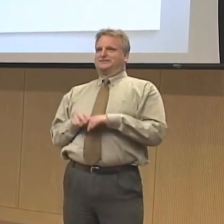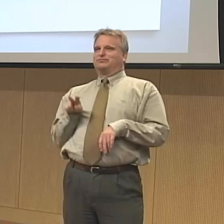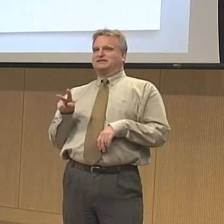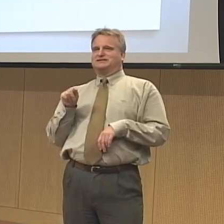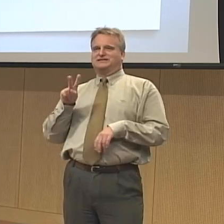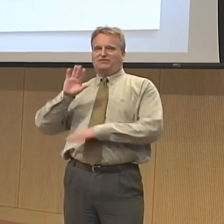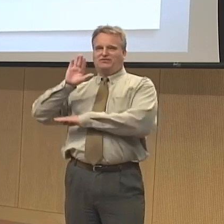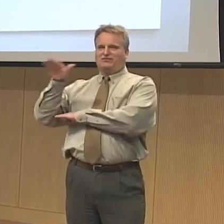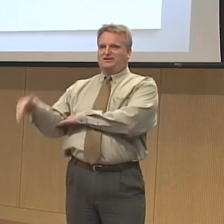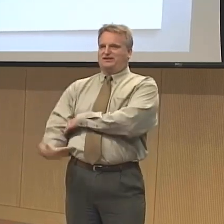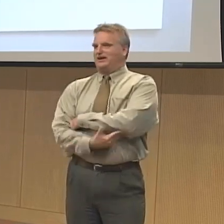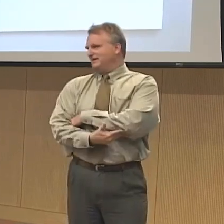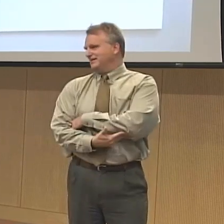TV all night long.